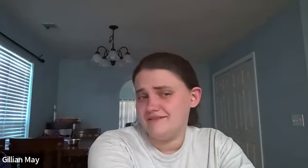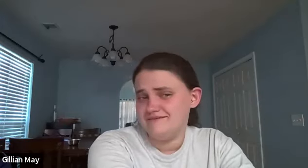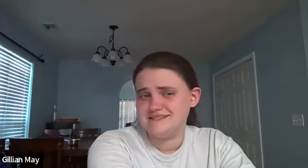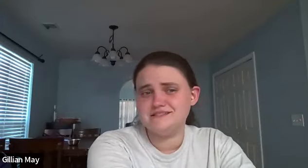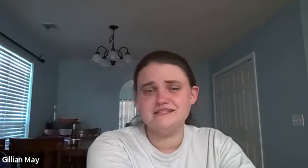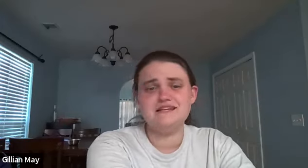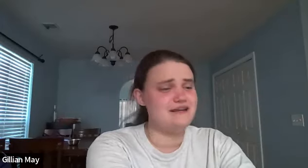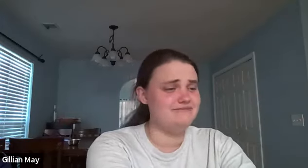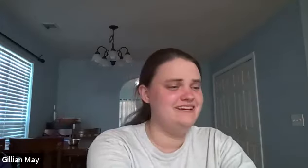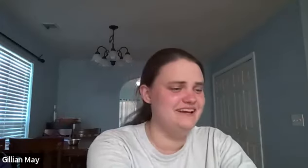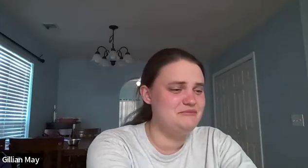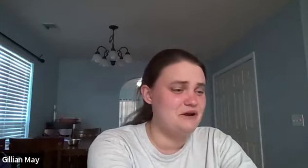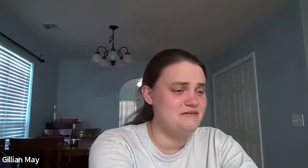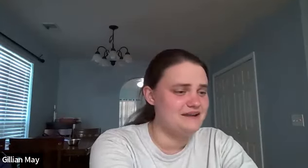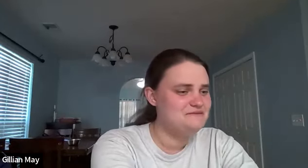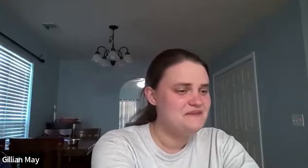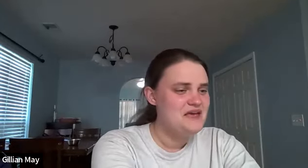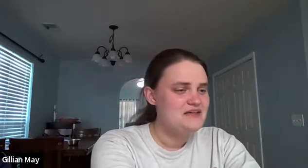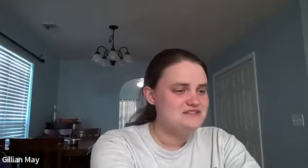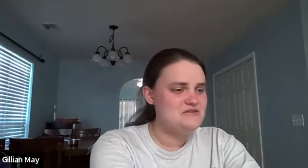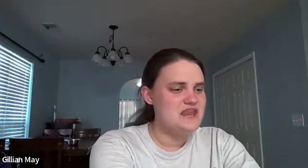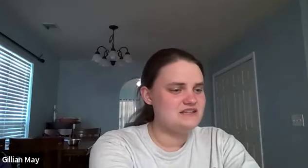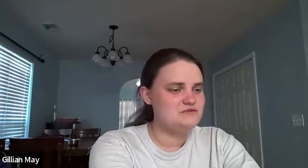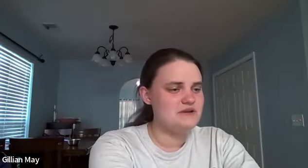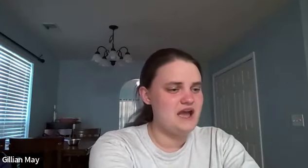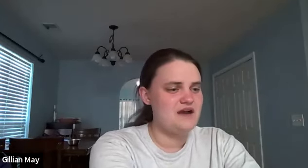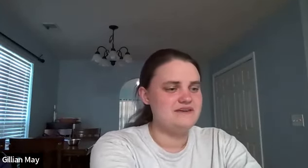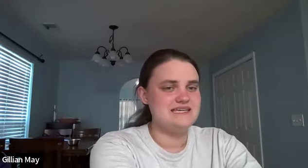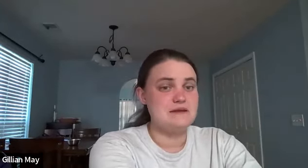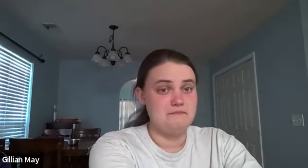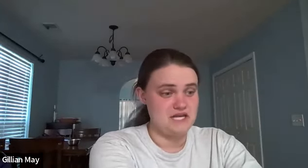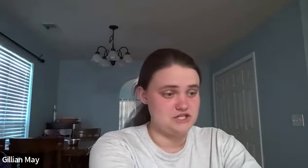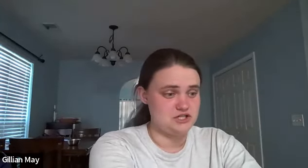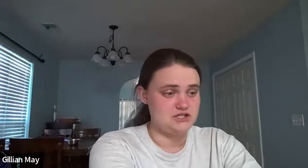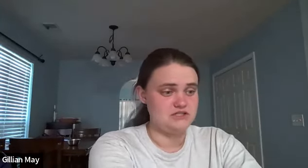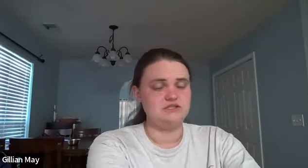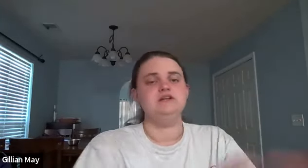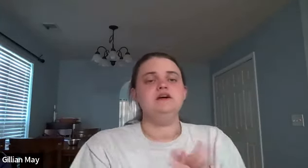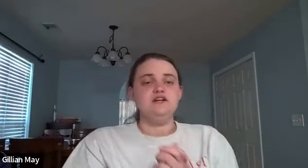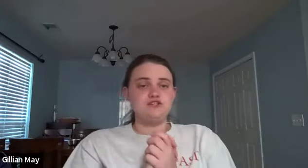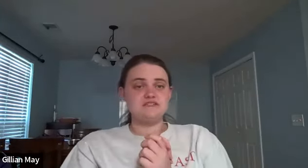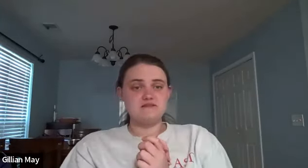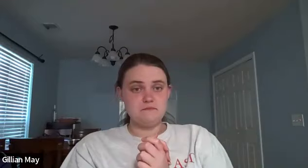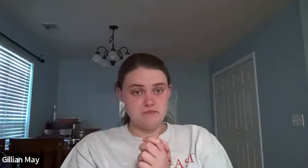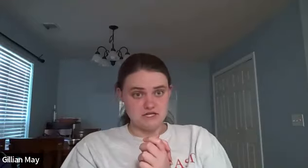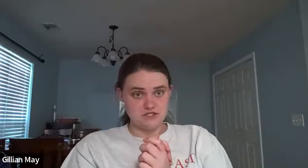okay, this is not it, but all right. So the next one we have is manager. So the sign for